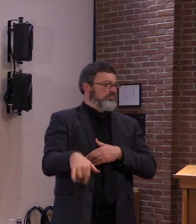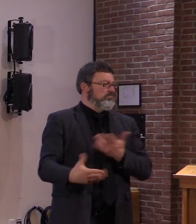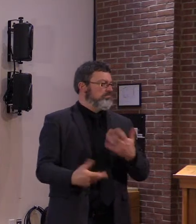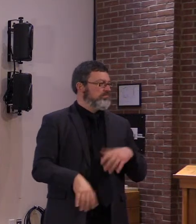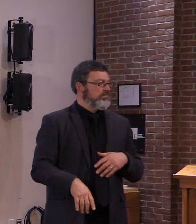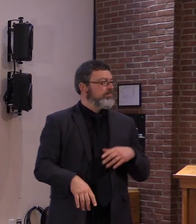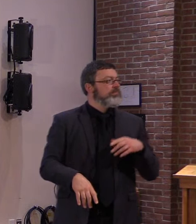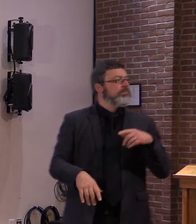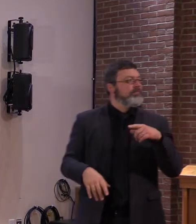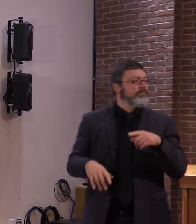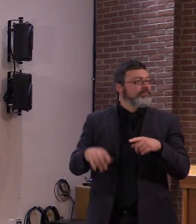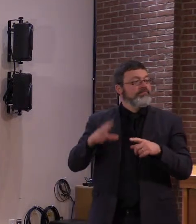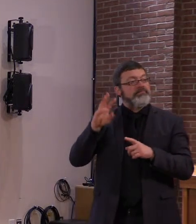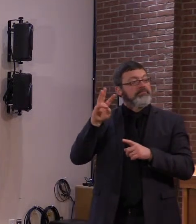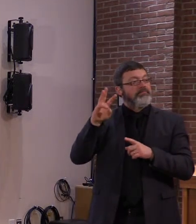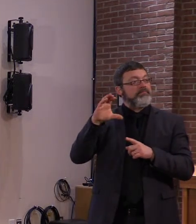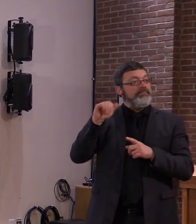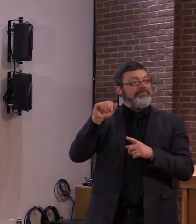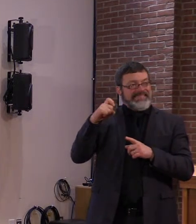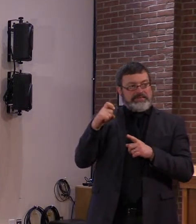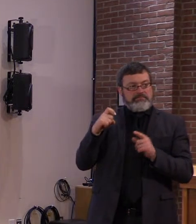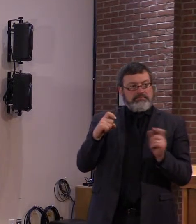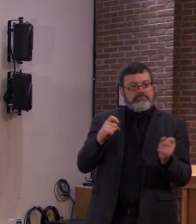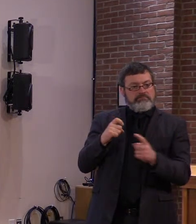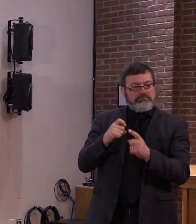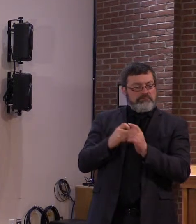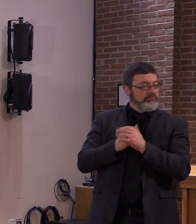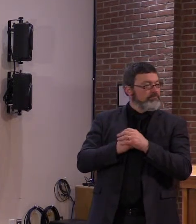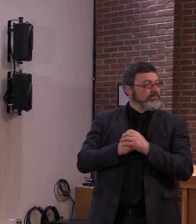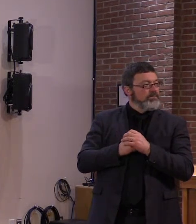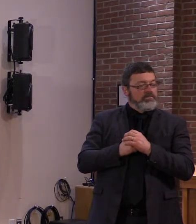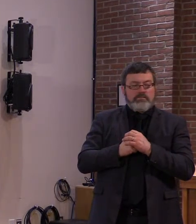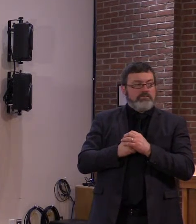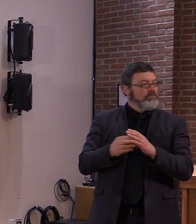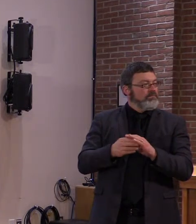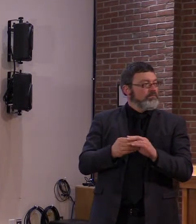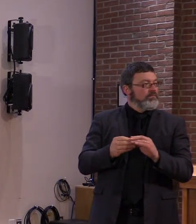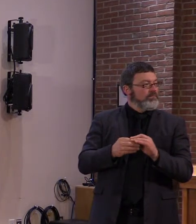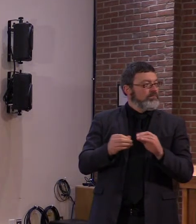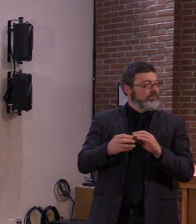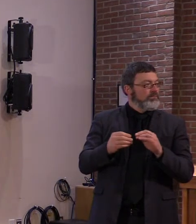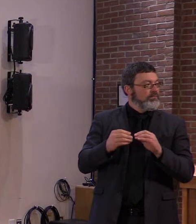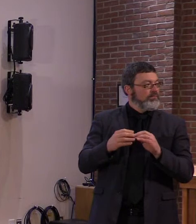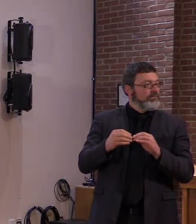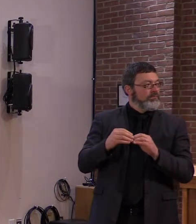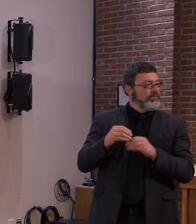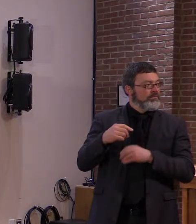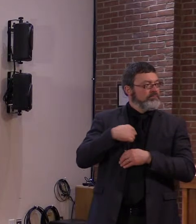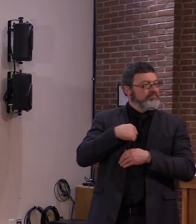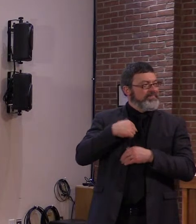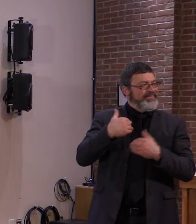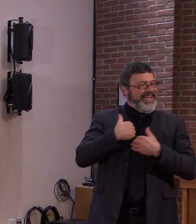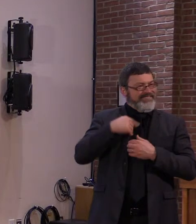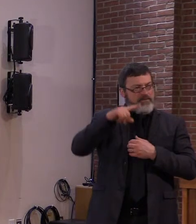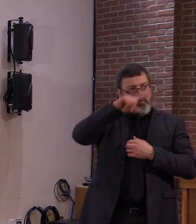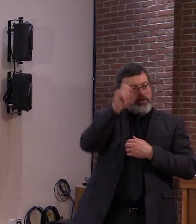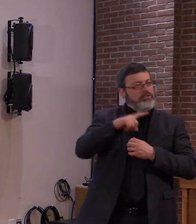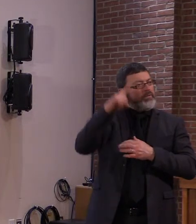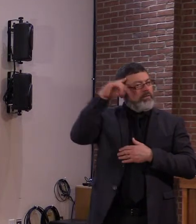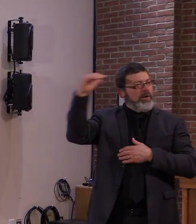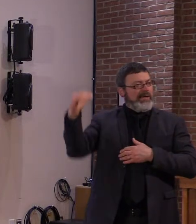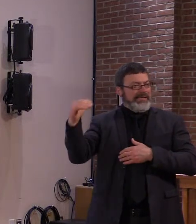Just a quick follow-up on the state police situation in St. Albans. Was that linked to any long-term care